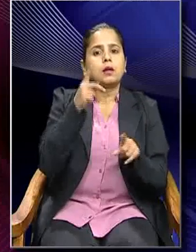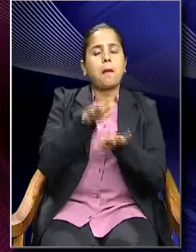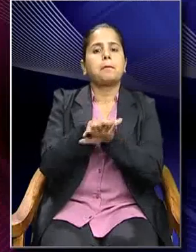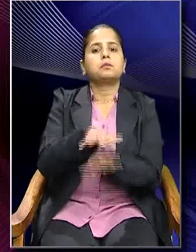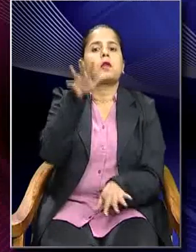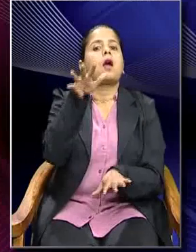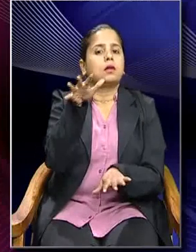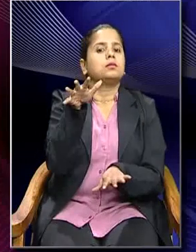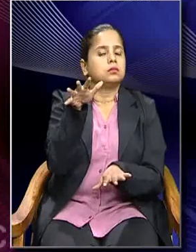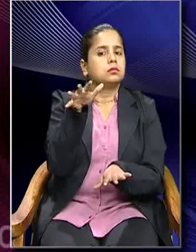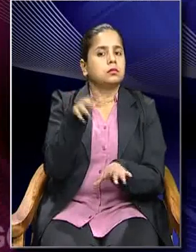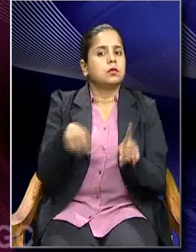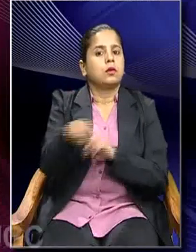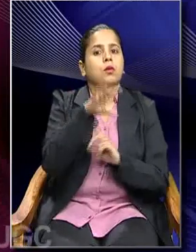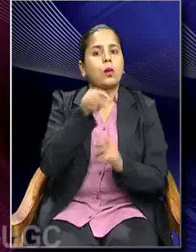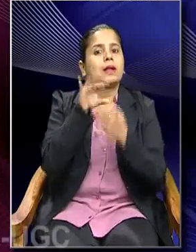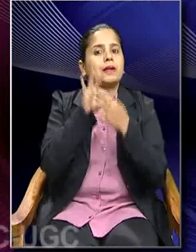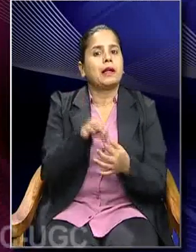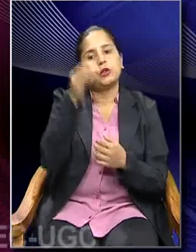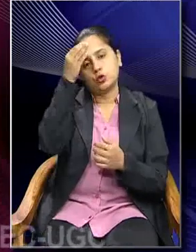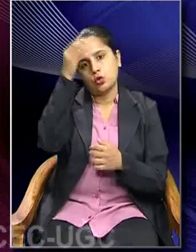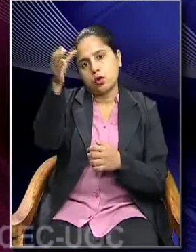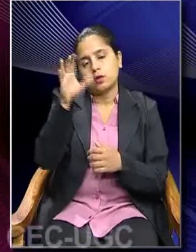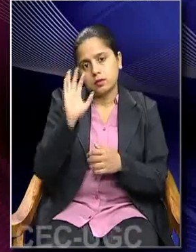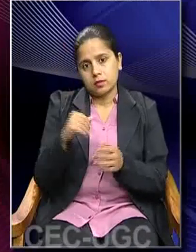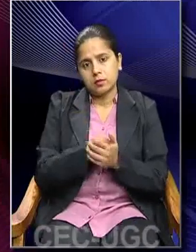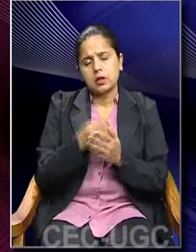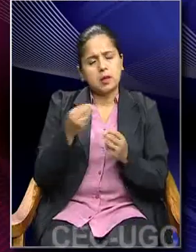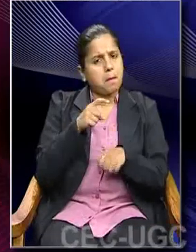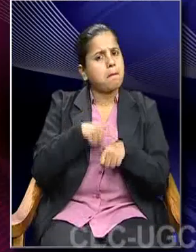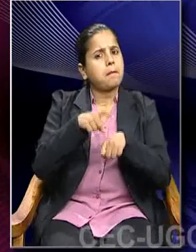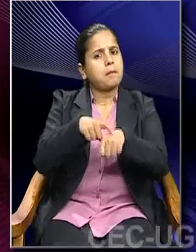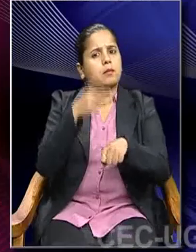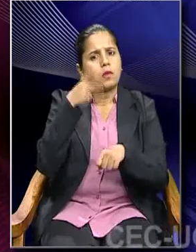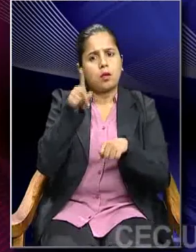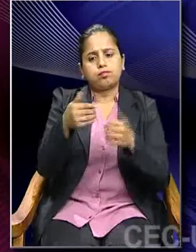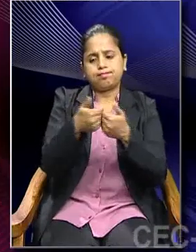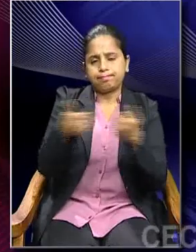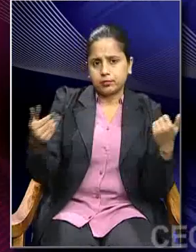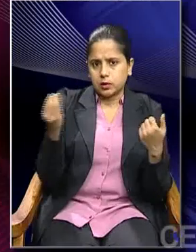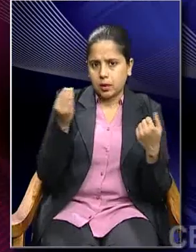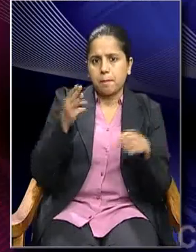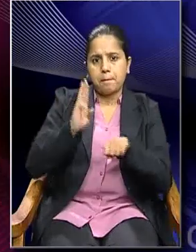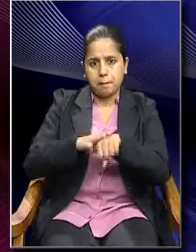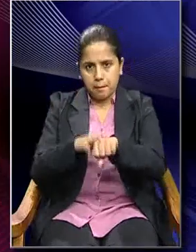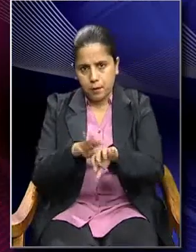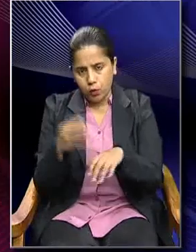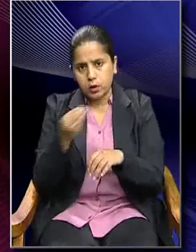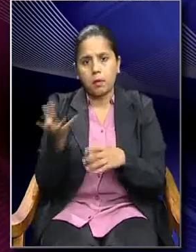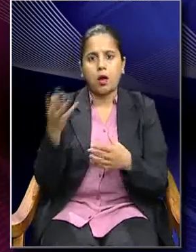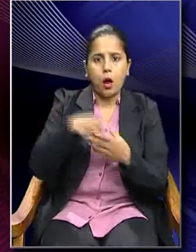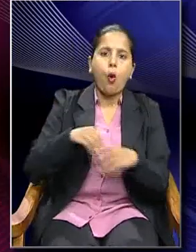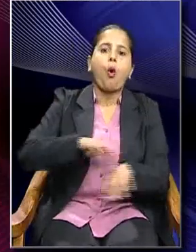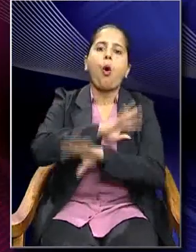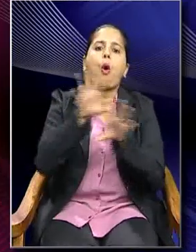abstract, and it's a relative concept. At times it excludes certain members, at times it includes all of